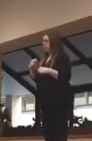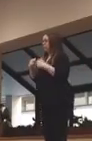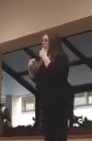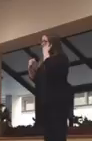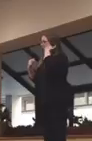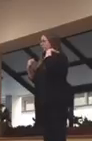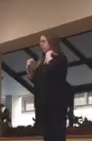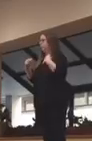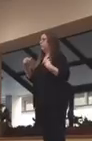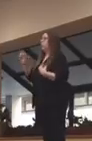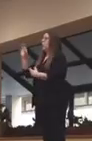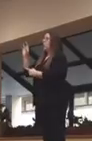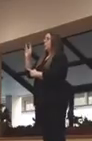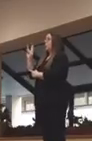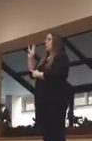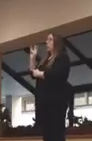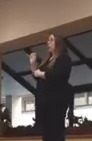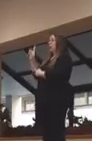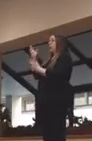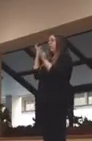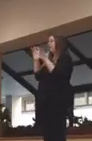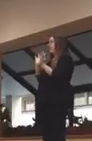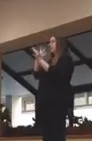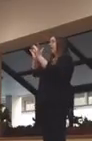the regular NIC certification or any other of them.